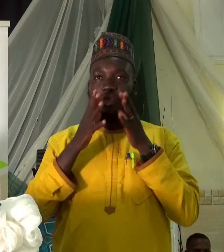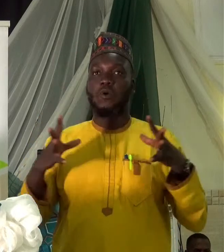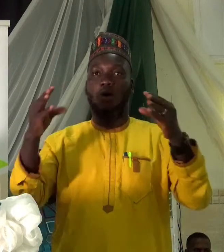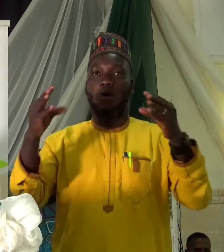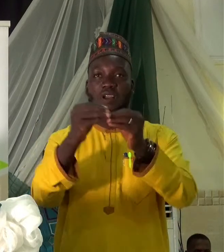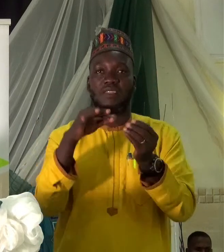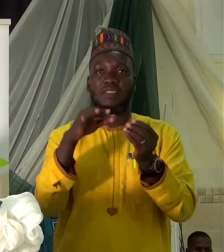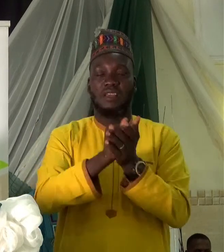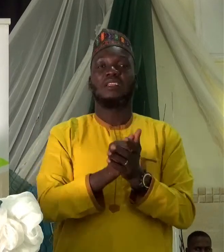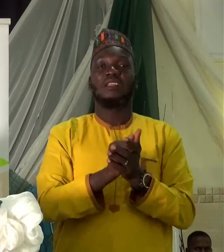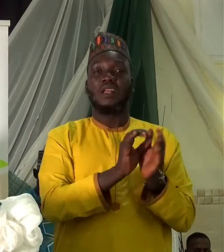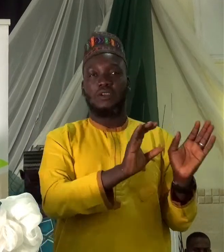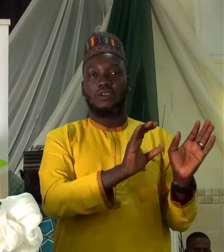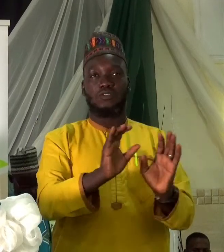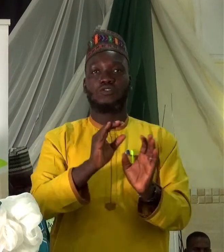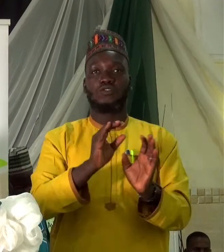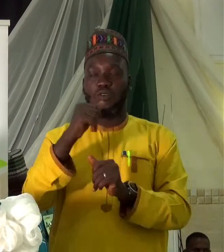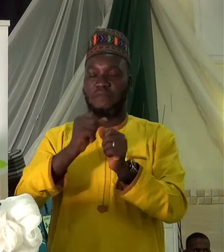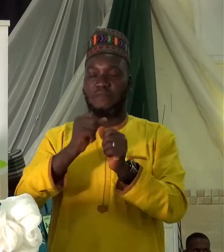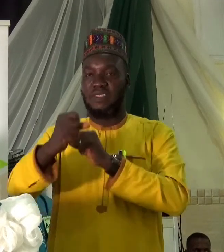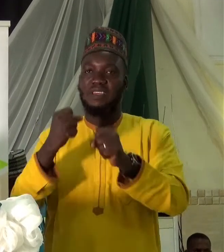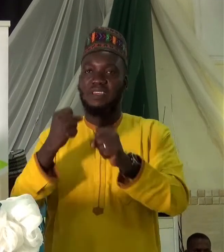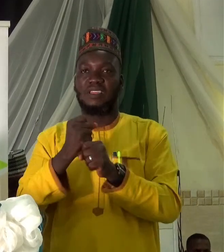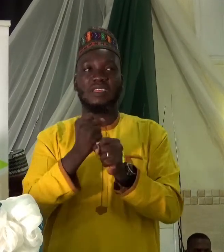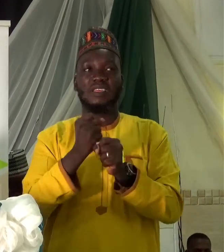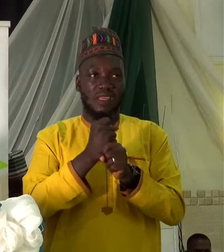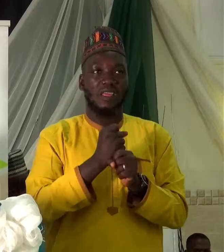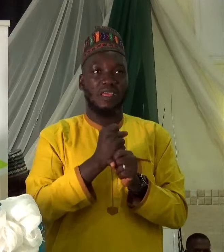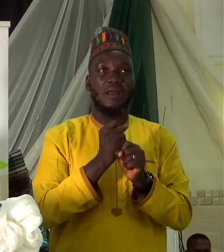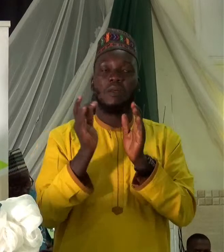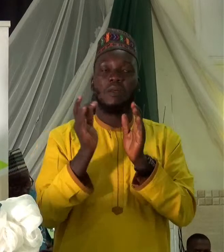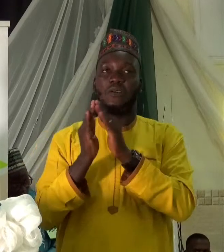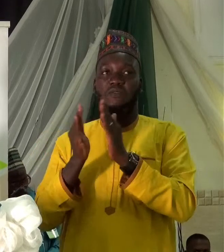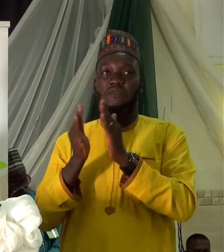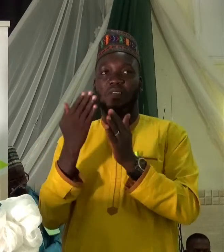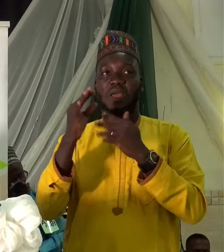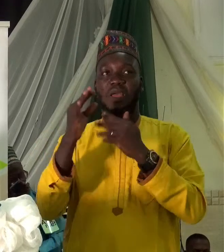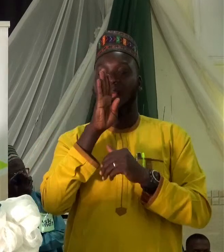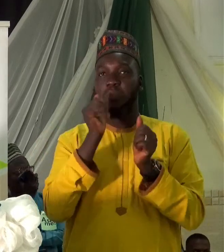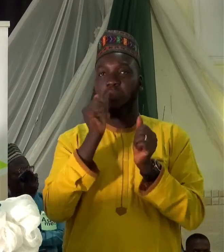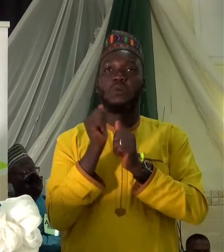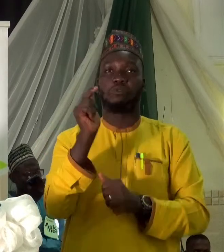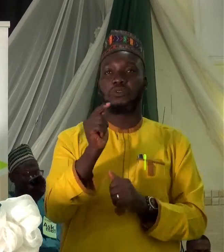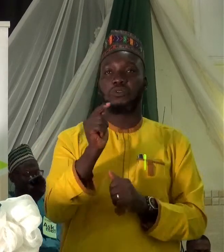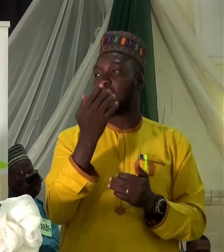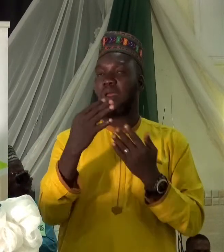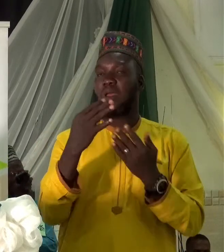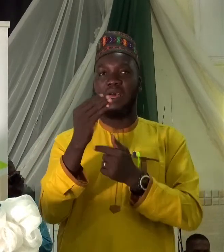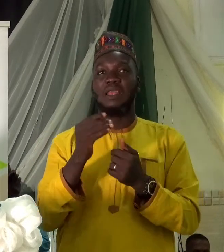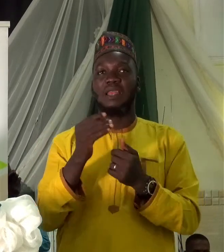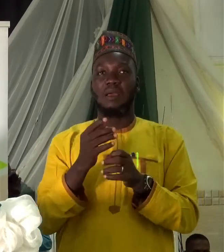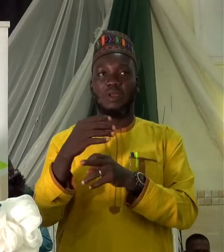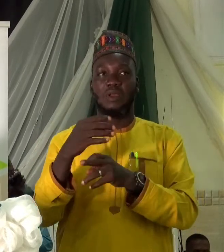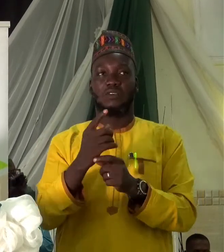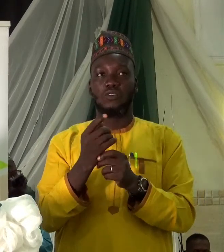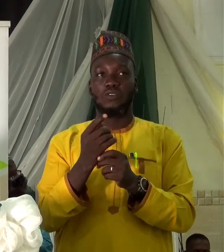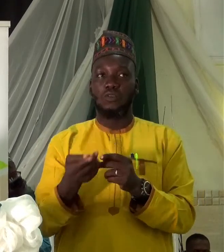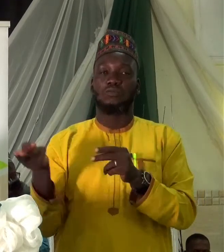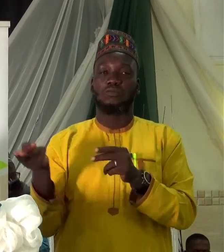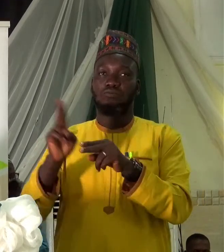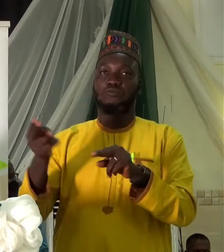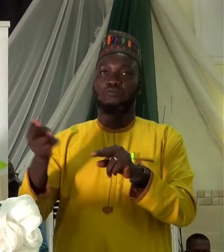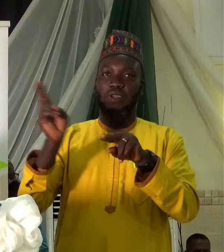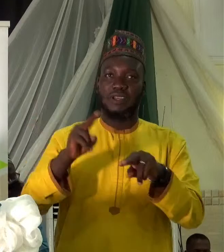bi o ti se lesi na ni Olorun ma pin yin nipa o Olorun je e ma lo soke ati jama ti a jo wa